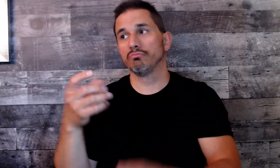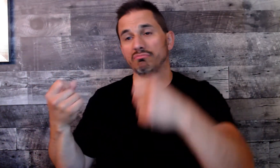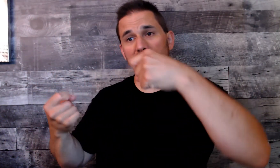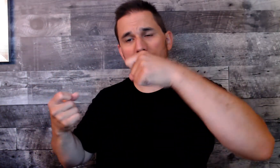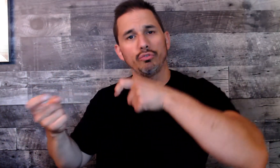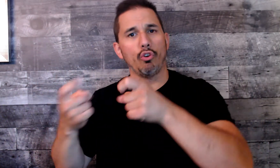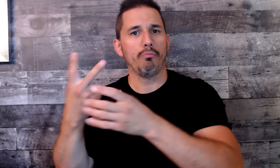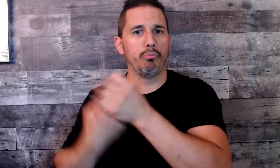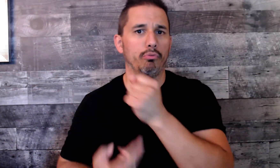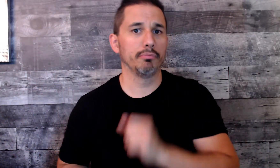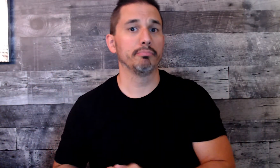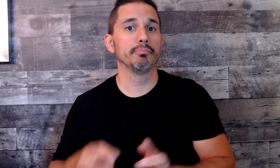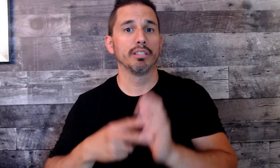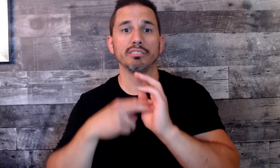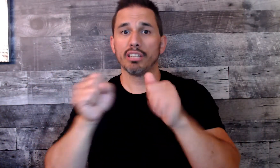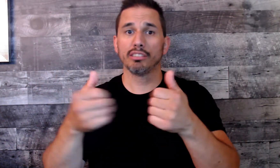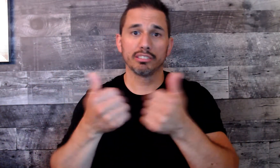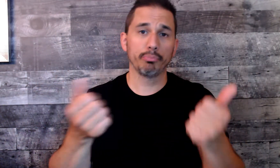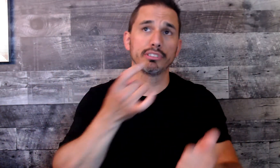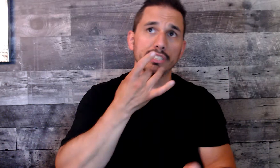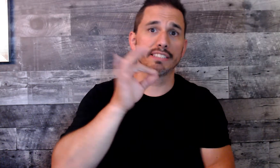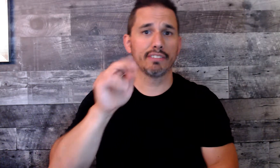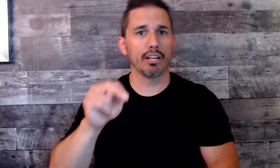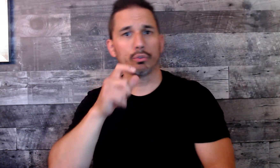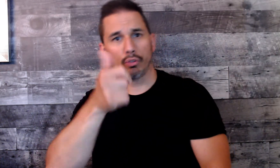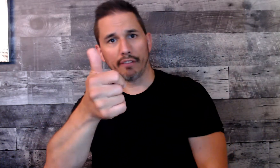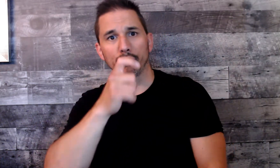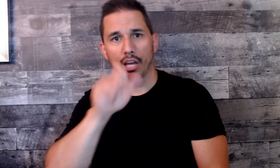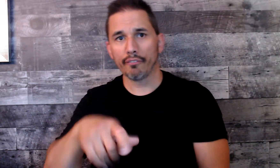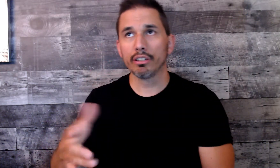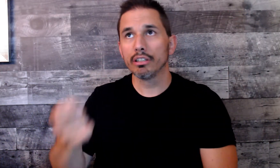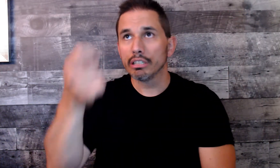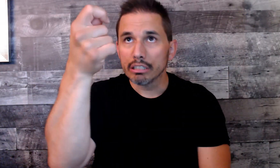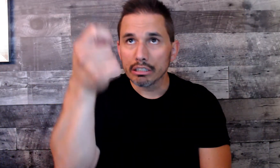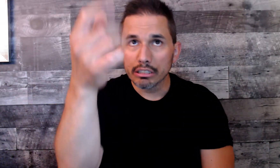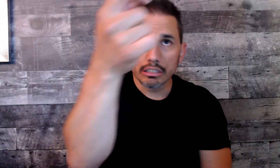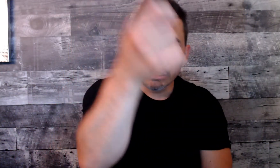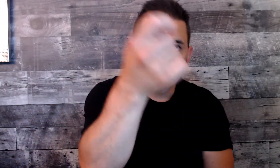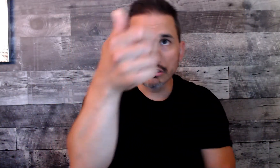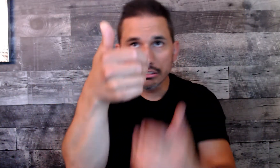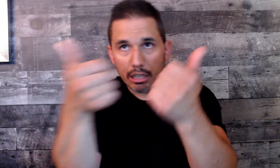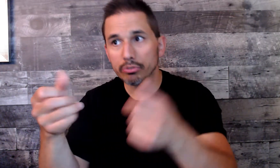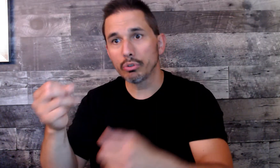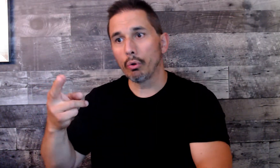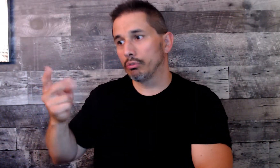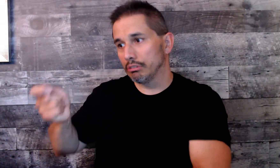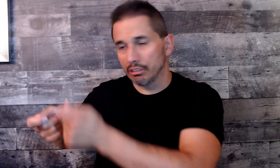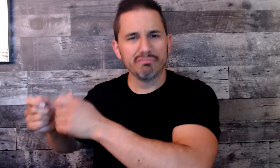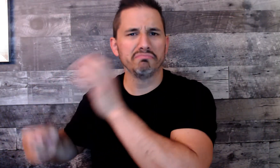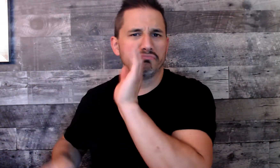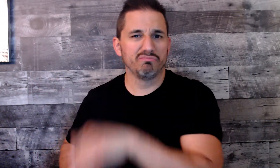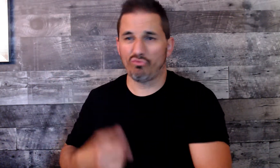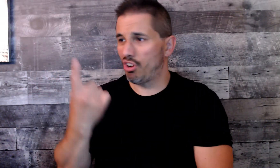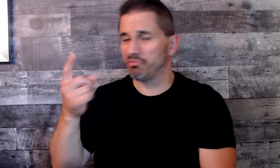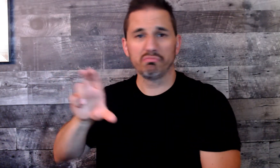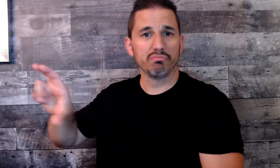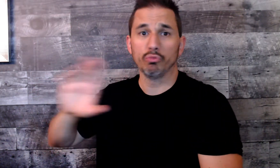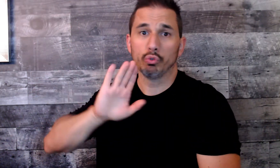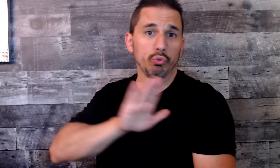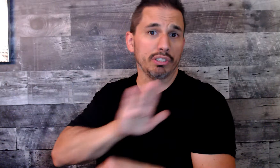It would be connected to the line for the light, the ceiling fan, and then that would be connected to the switch. That way you don't have to